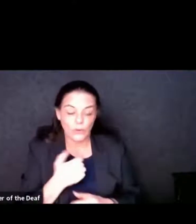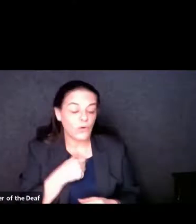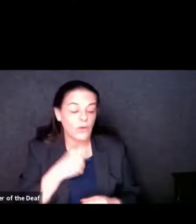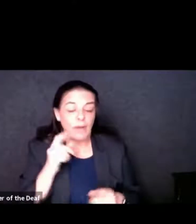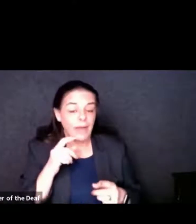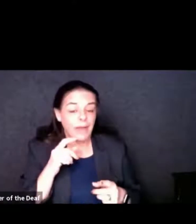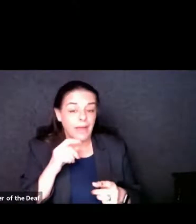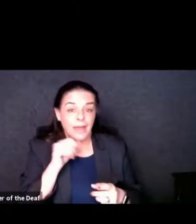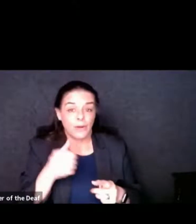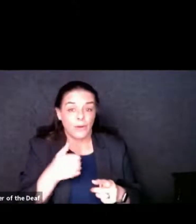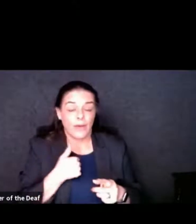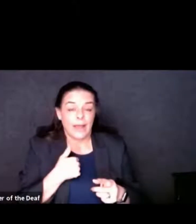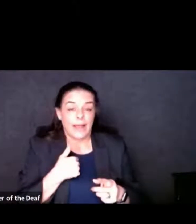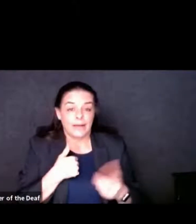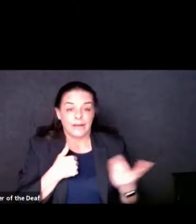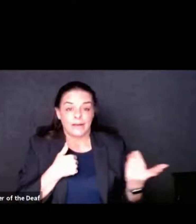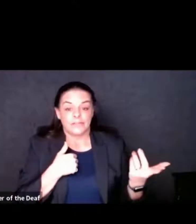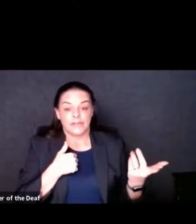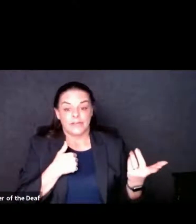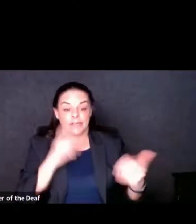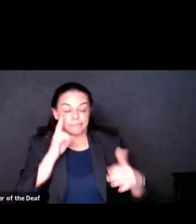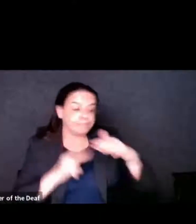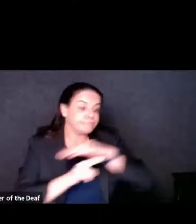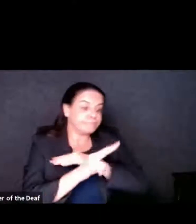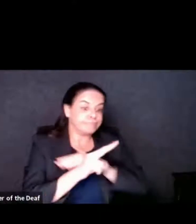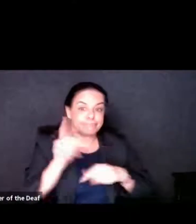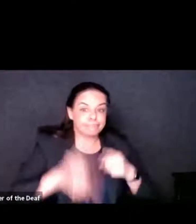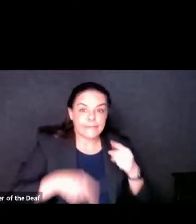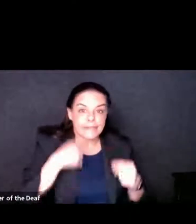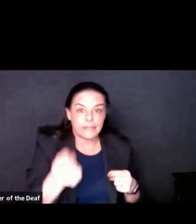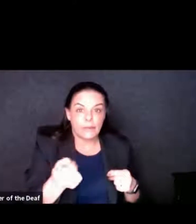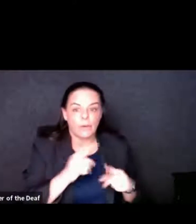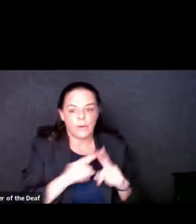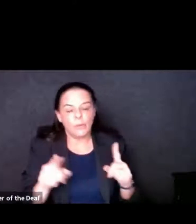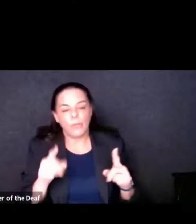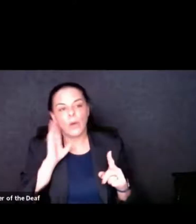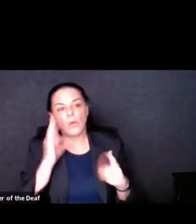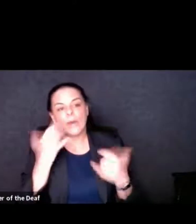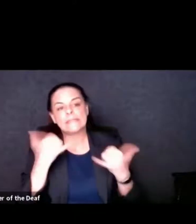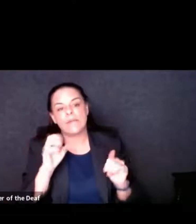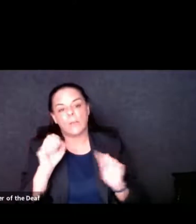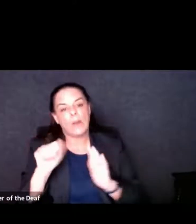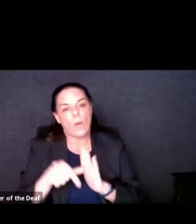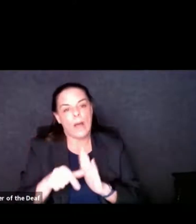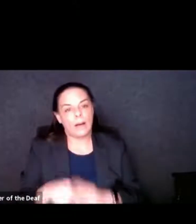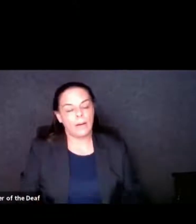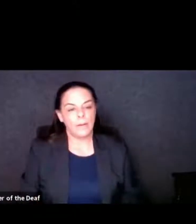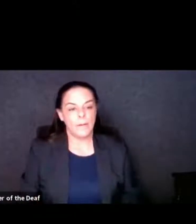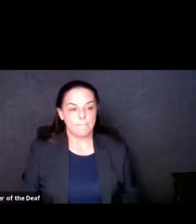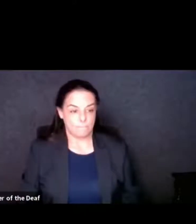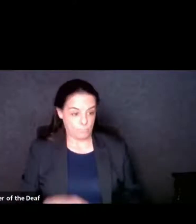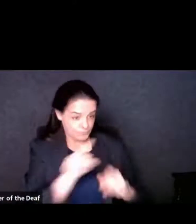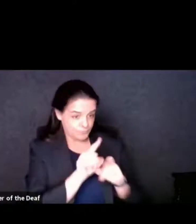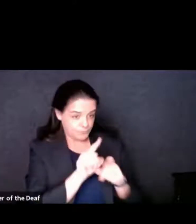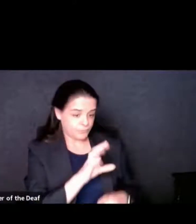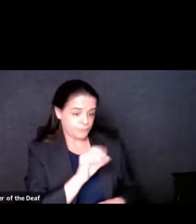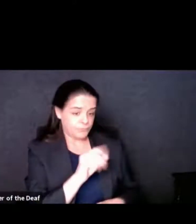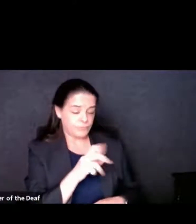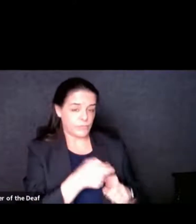have the magic ball to tell you the exact time frame, but it's still going to be a little bit of time. Also from Cole with